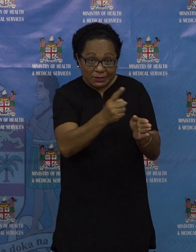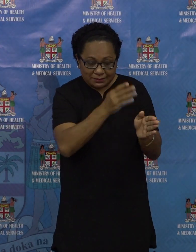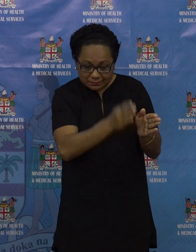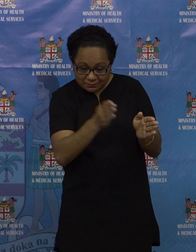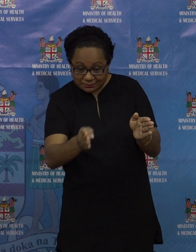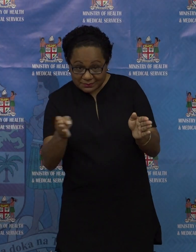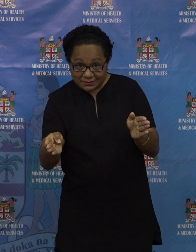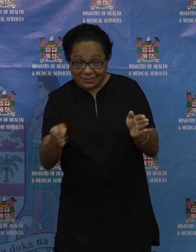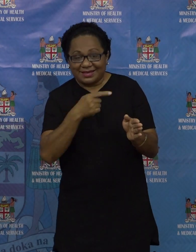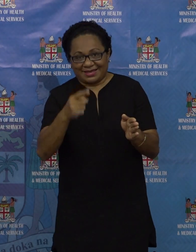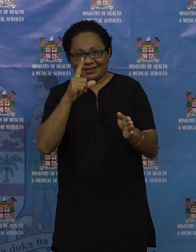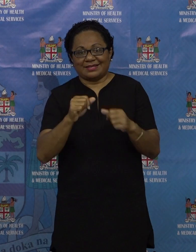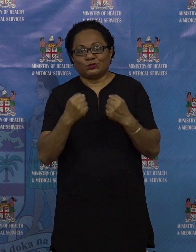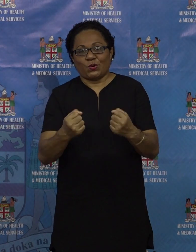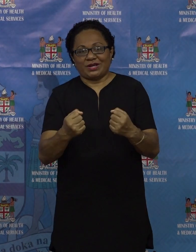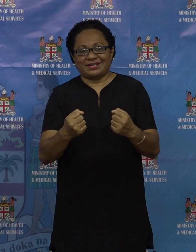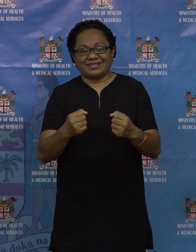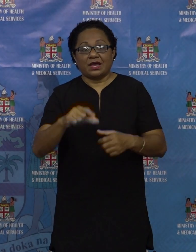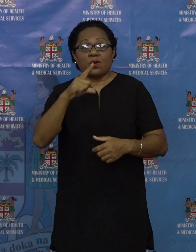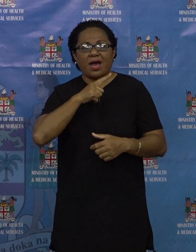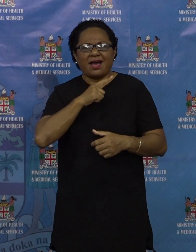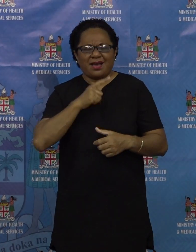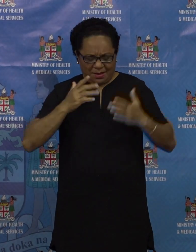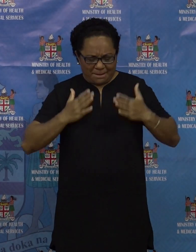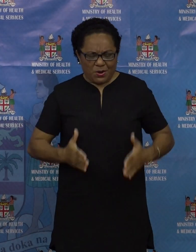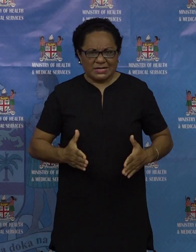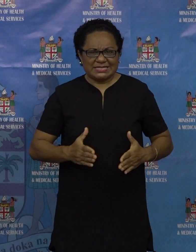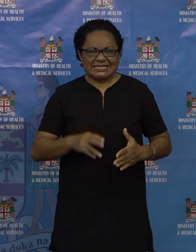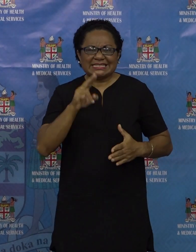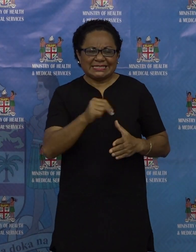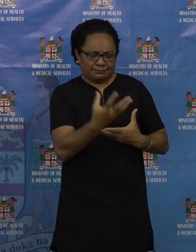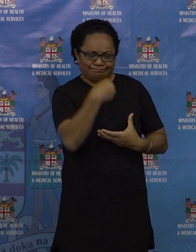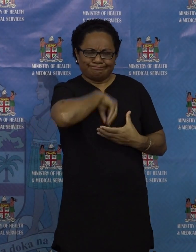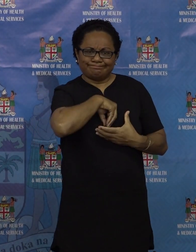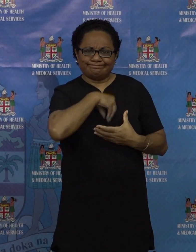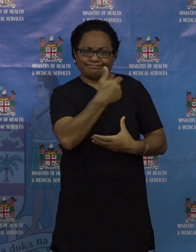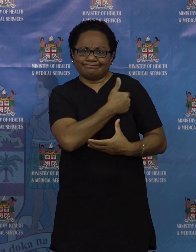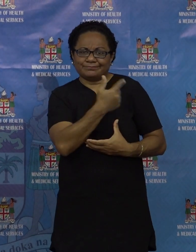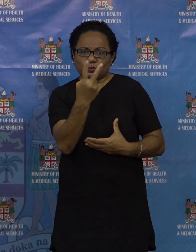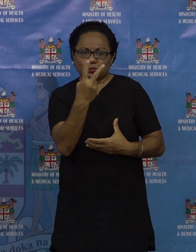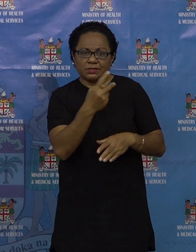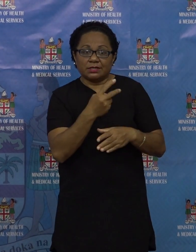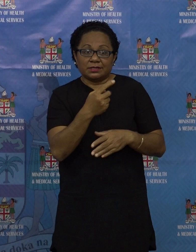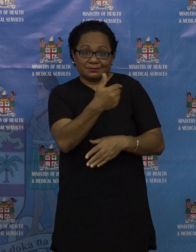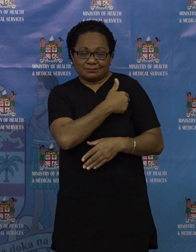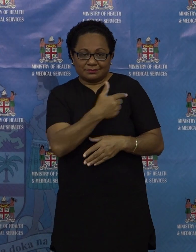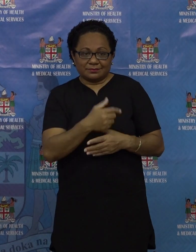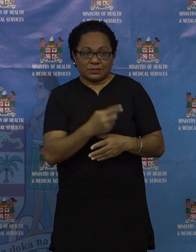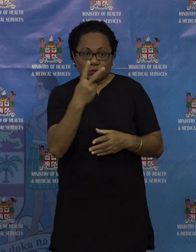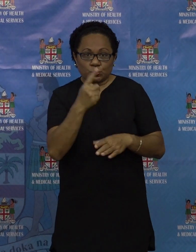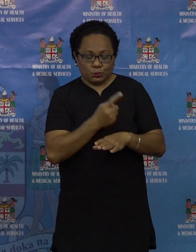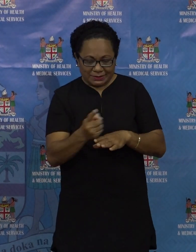vaccinated. This is because your immune system needs at least 2 weeks to react to the vaccine and form a protective